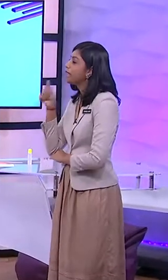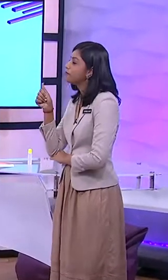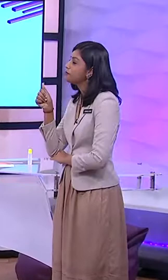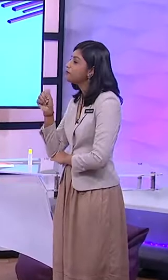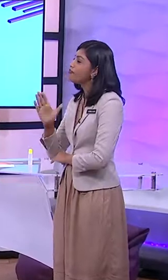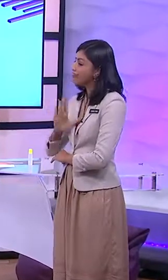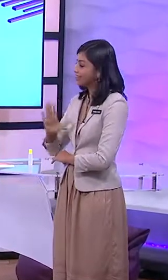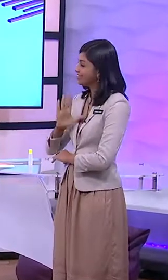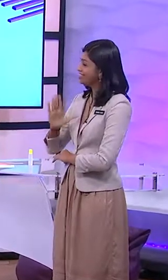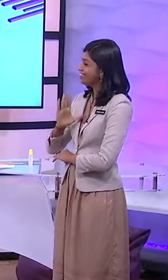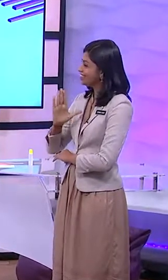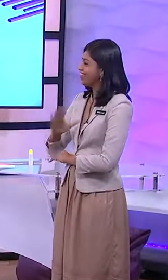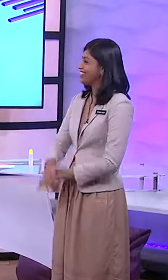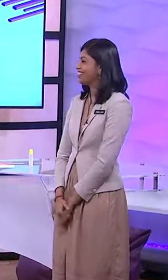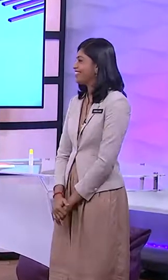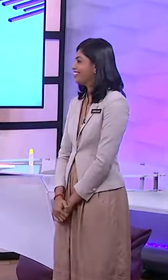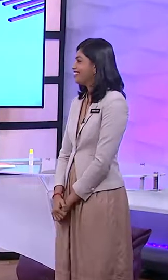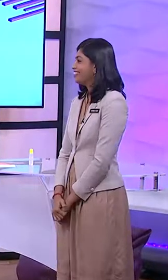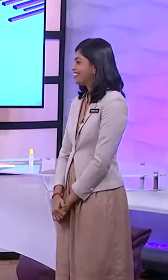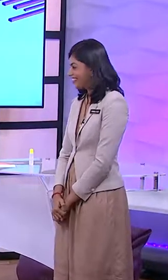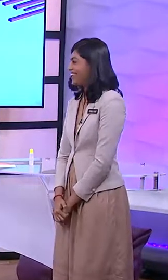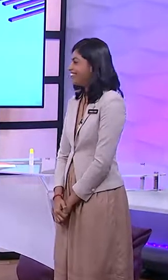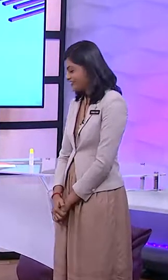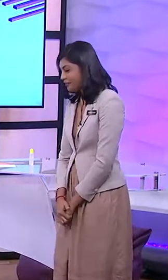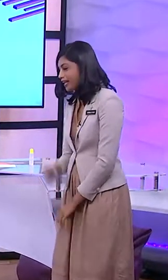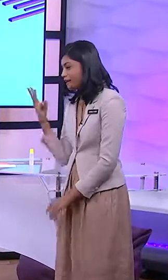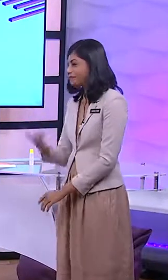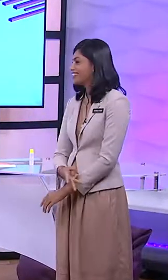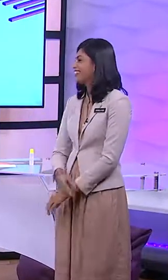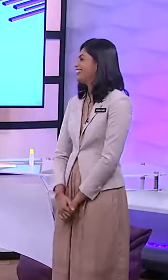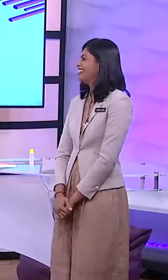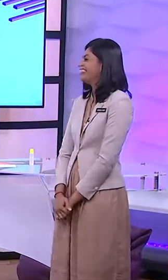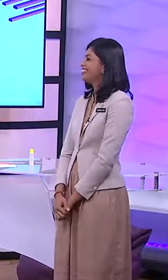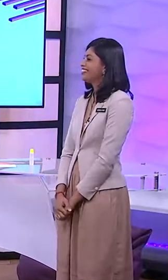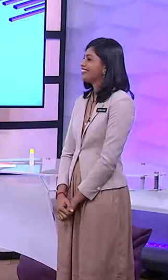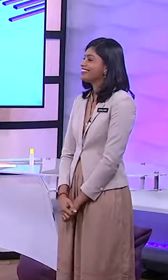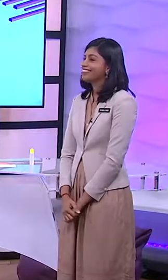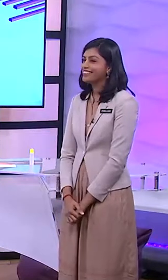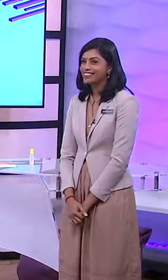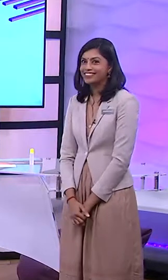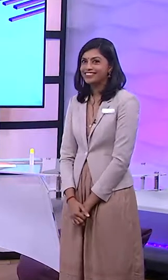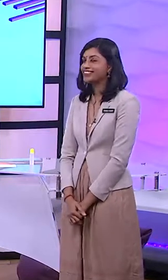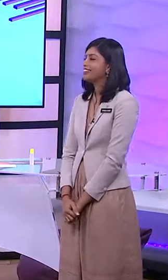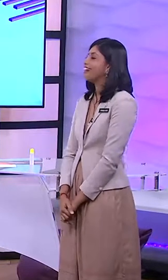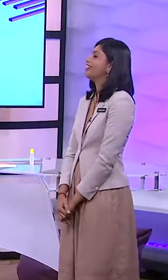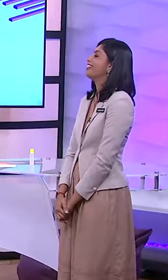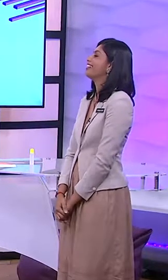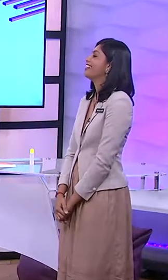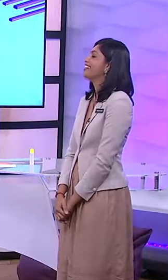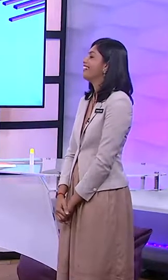I am fine. Fine. Yeah. Thank you. Okay. Thank you. Welcome. Okay, Teacher Shamila, you look so great in brown